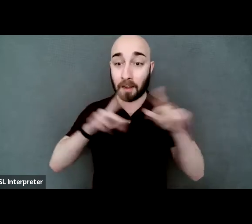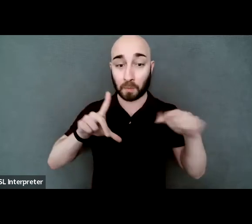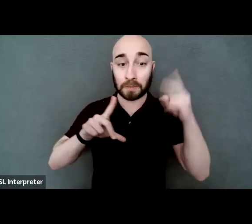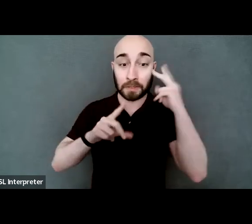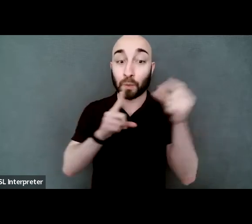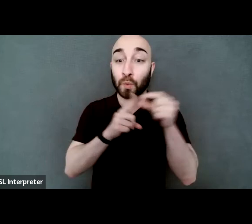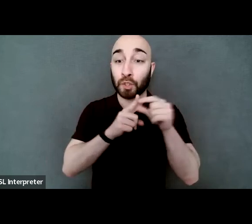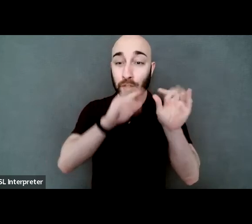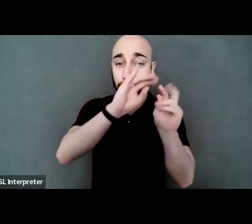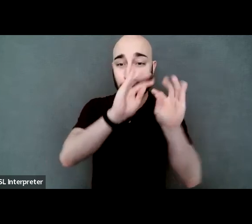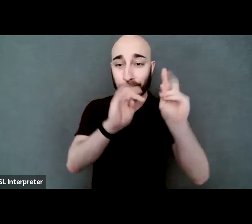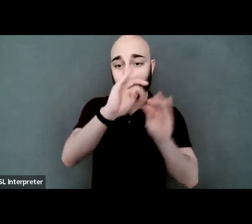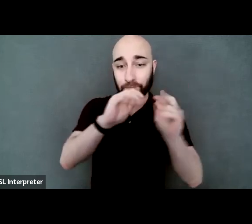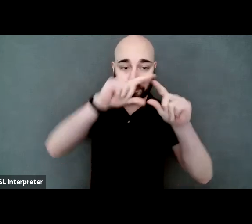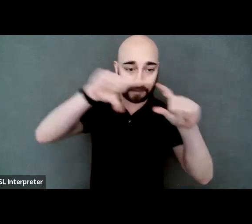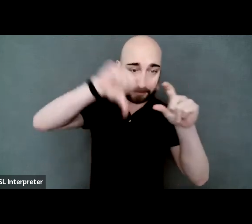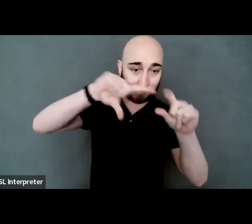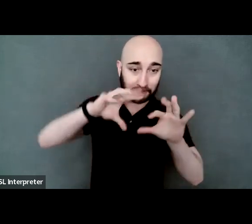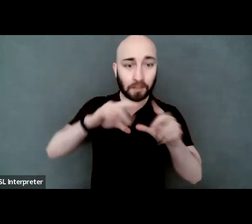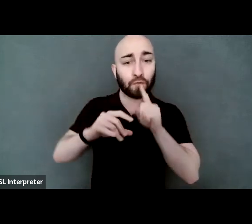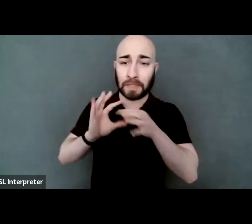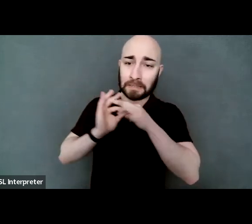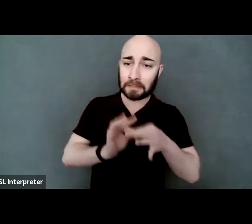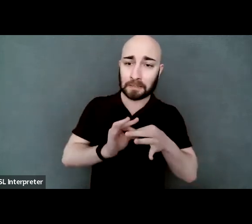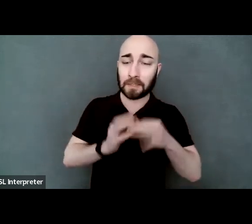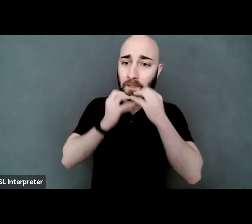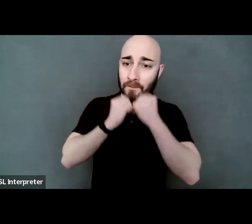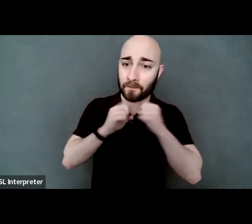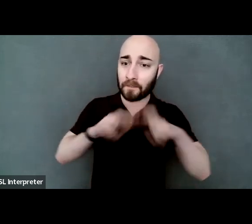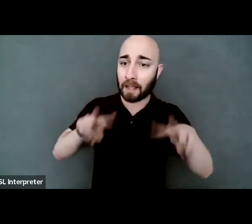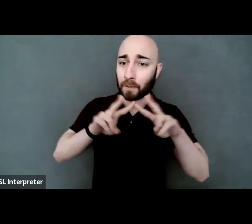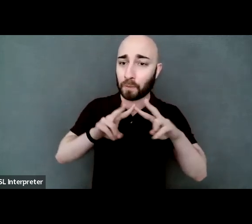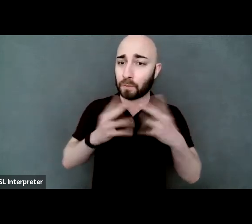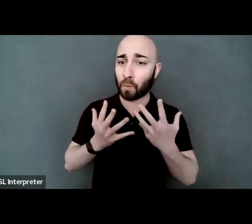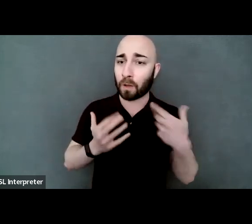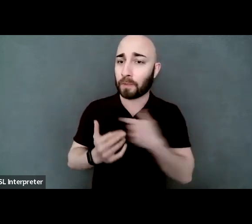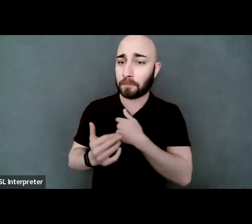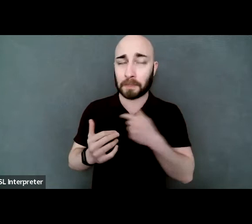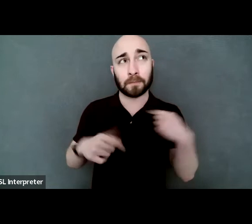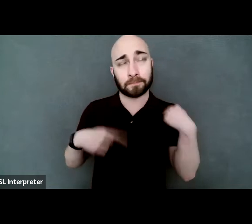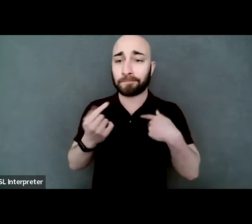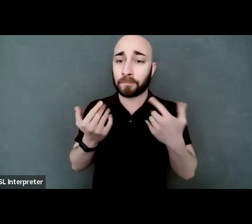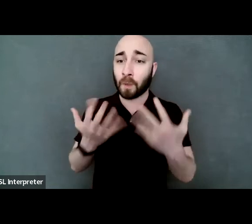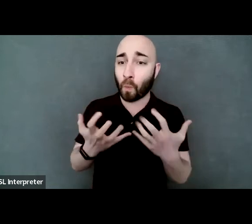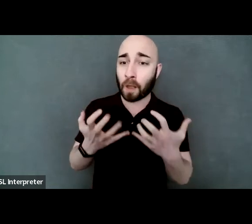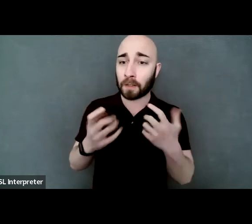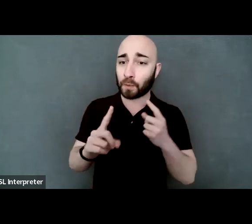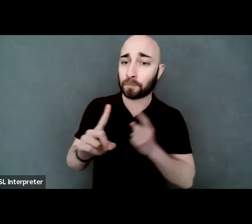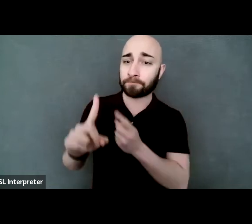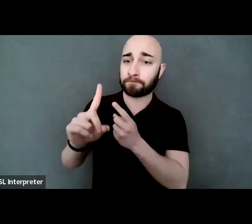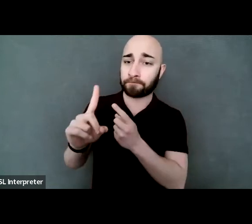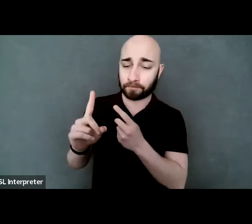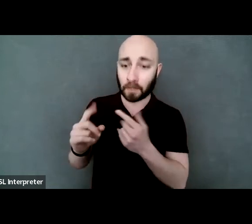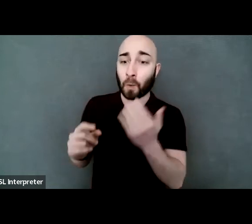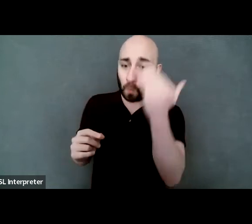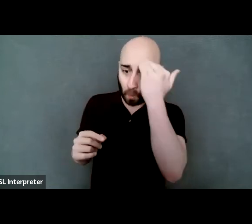this that really speak to the values of what we've been wanting to get to and we know we're getting